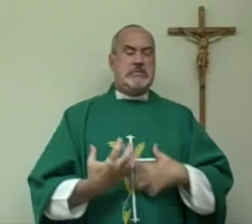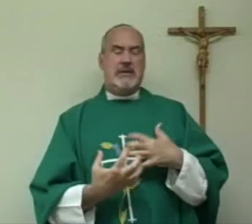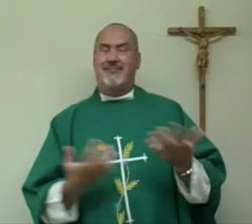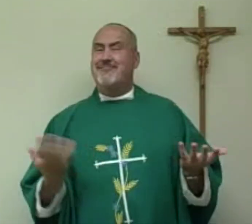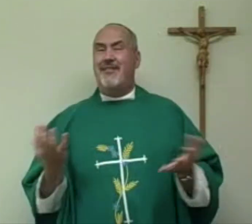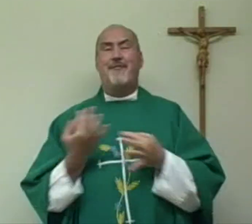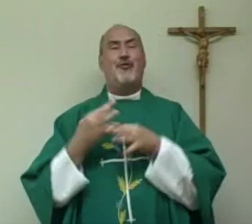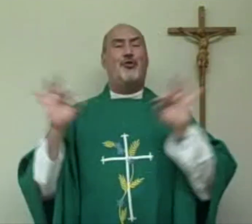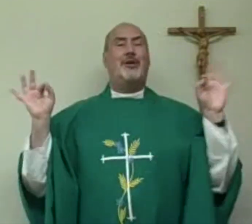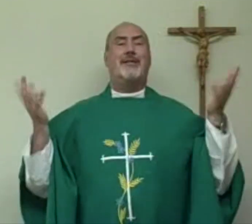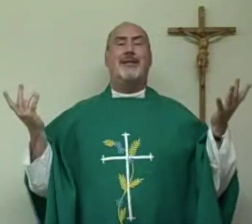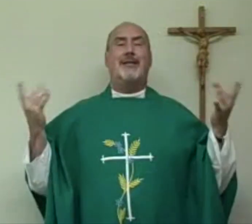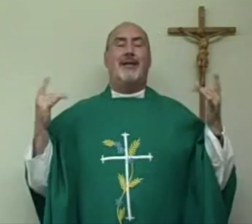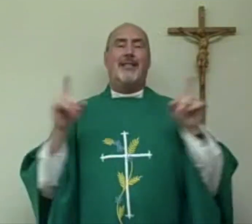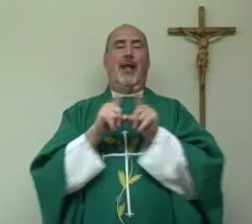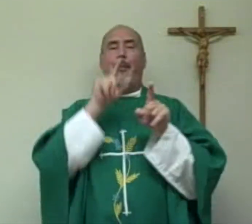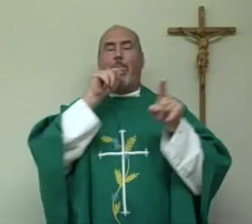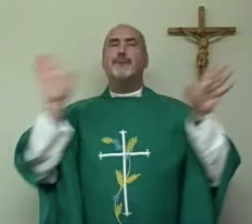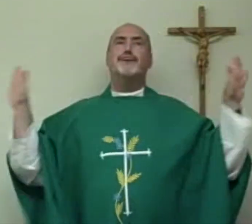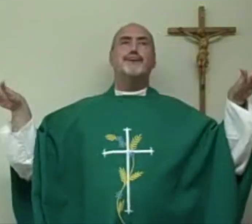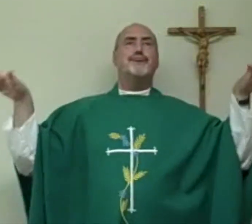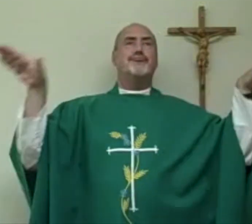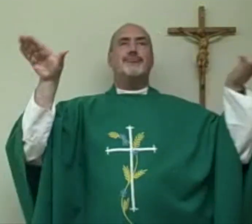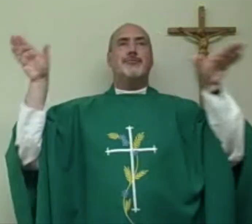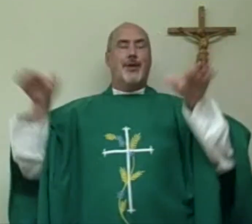you will be free of all that anguish and you'll be